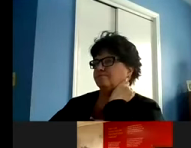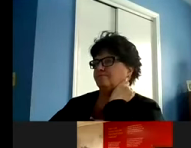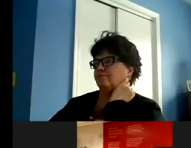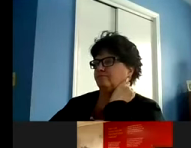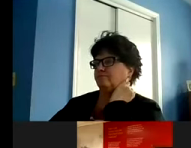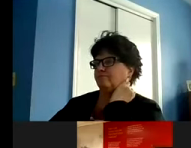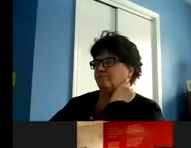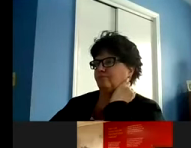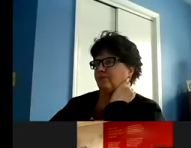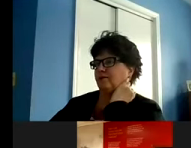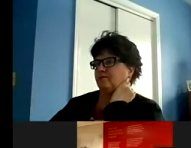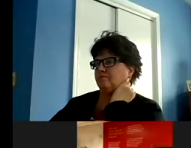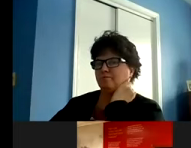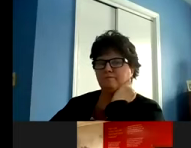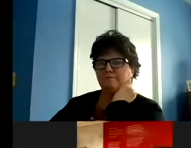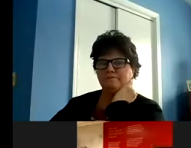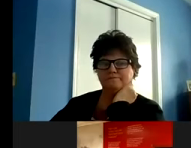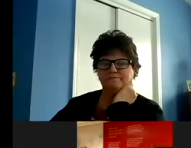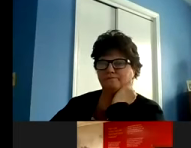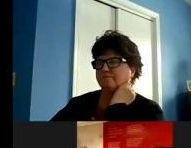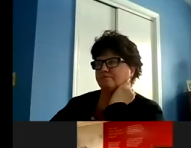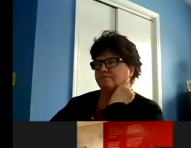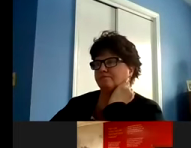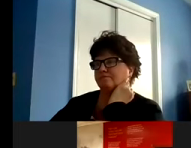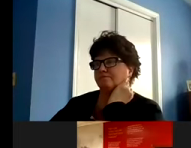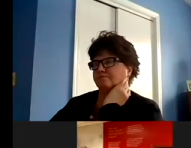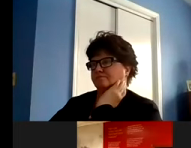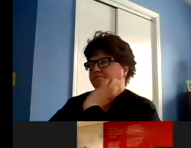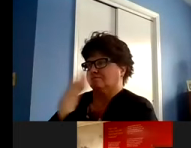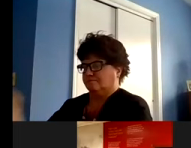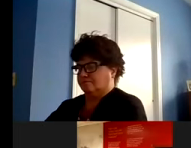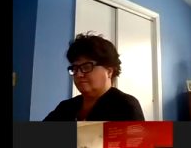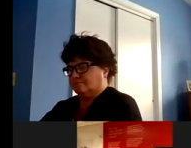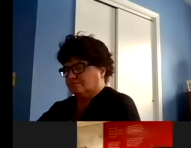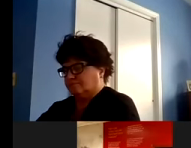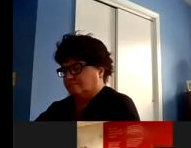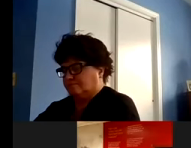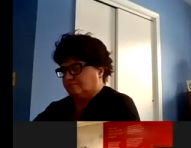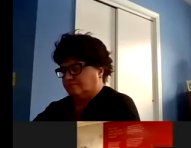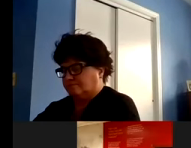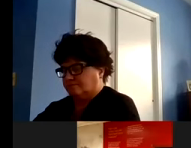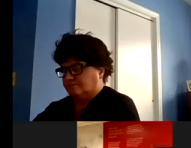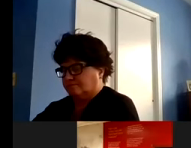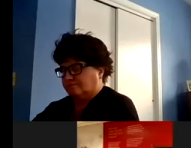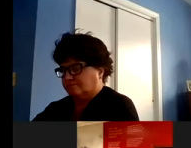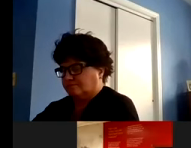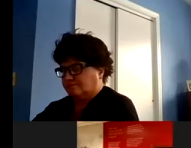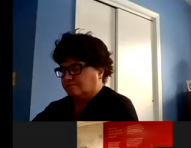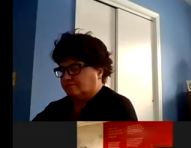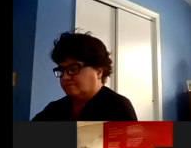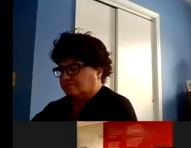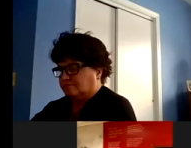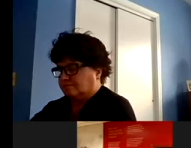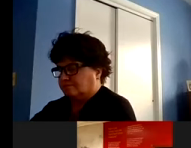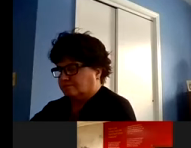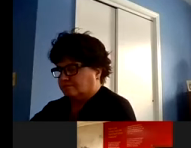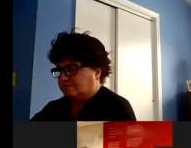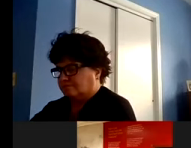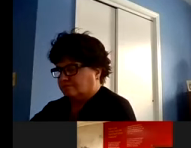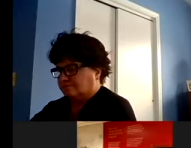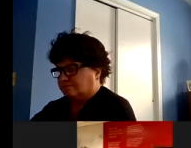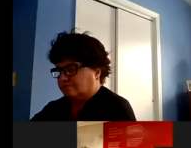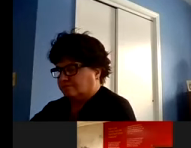Dame College. For 3 years, one horrendous cyclone, and the outbreak of civil war, I was part of